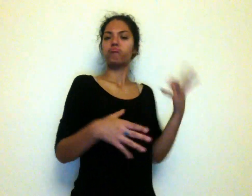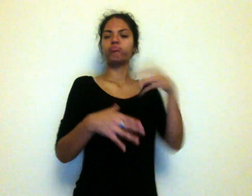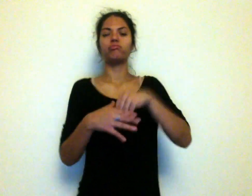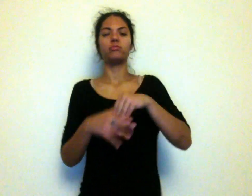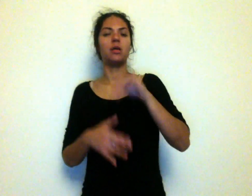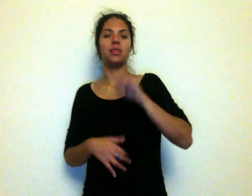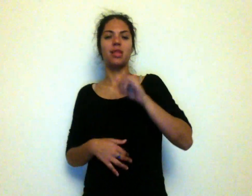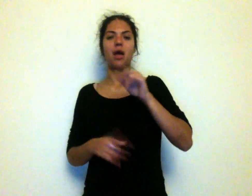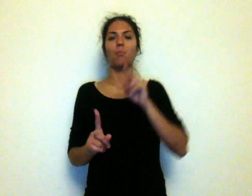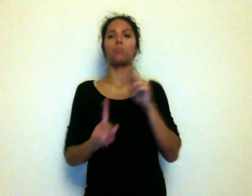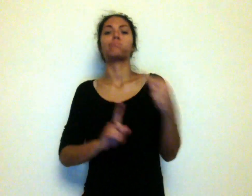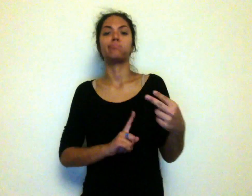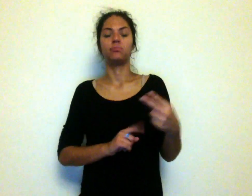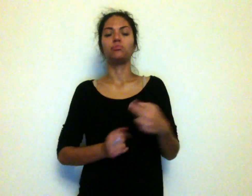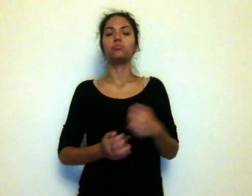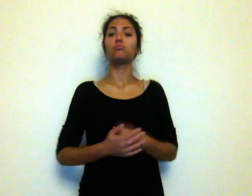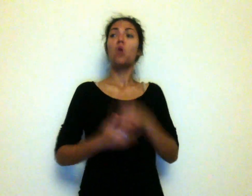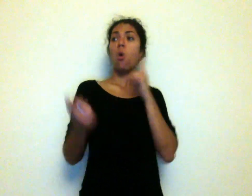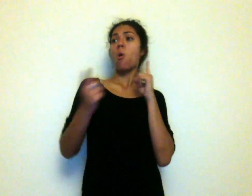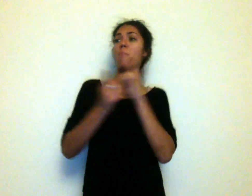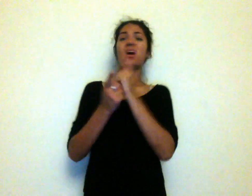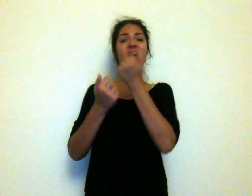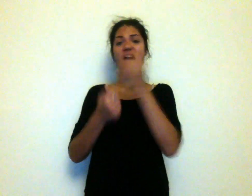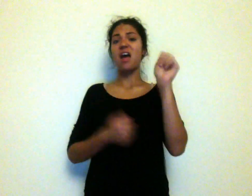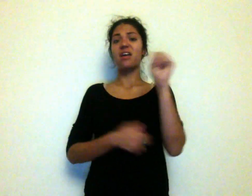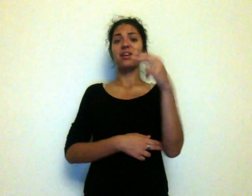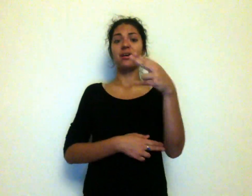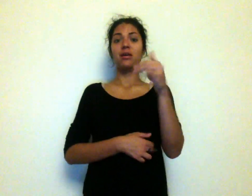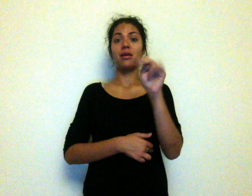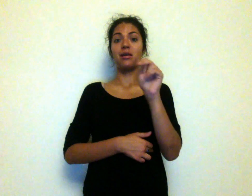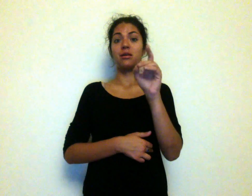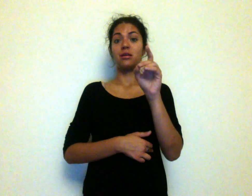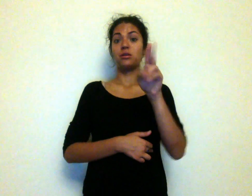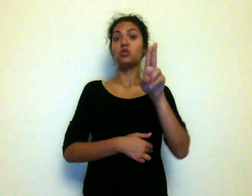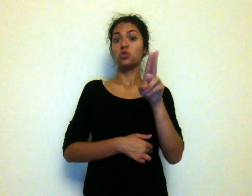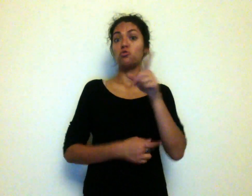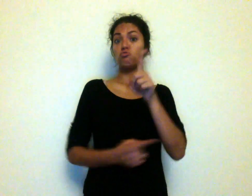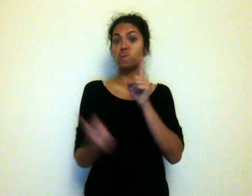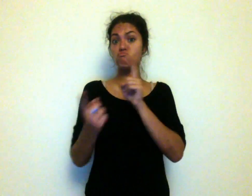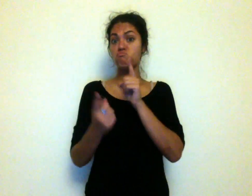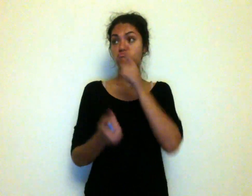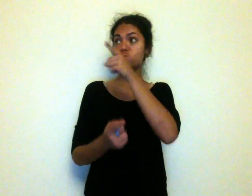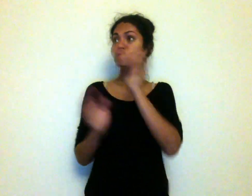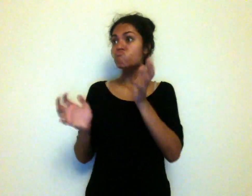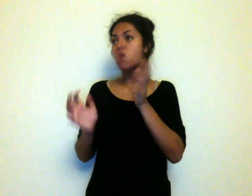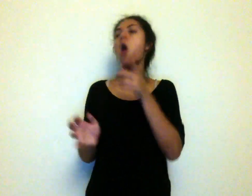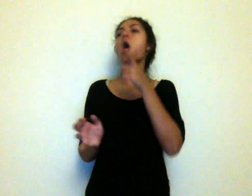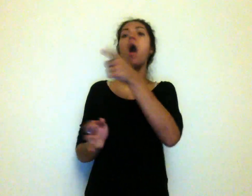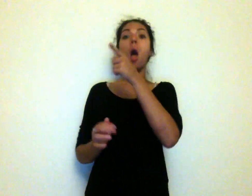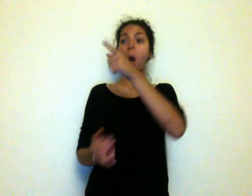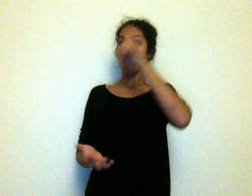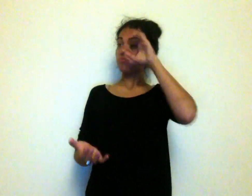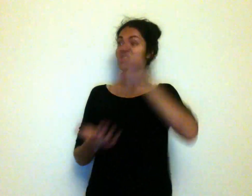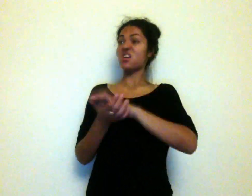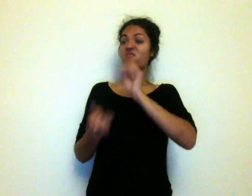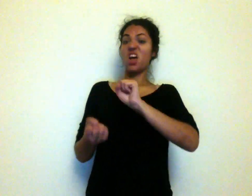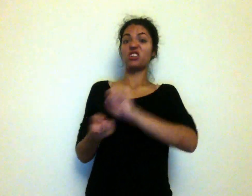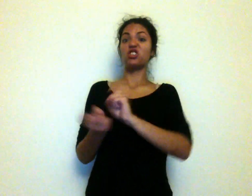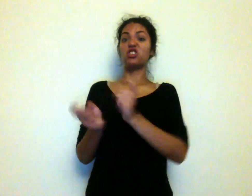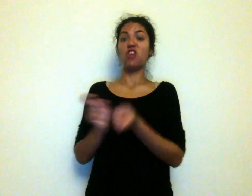forms of life. And the average Hindu you talk to, this is an non-negotiable for him.